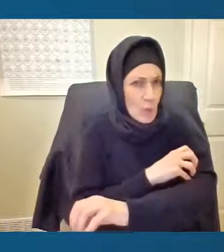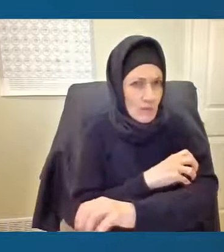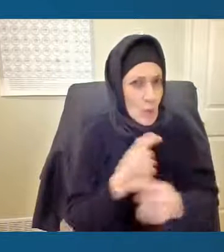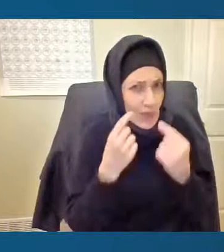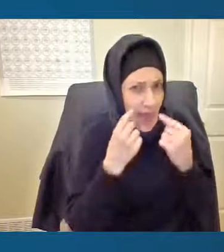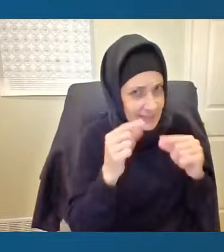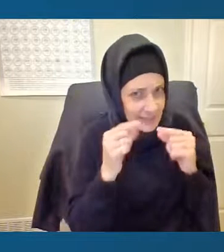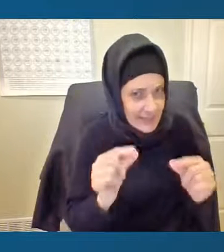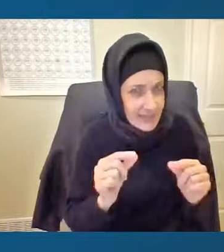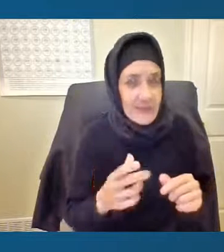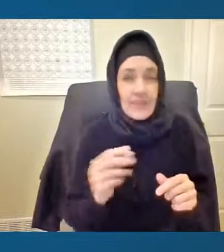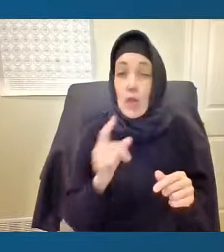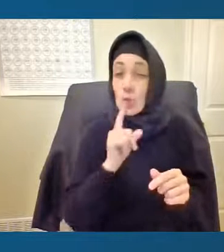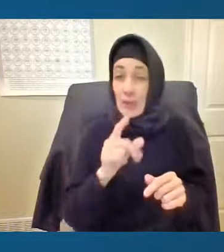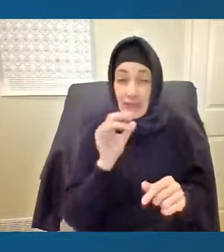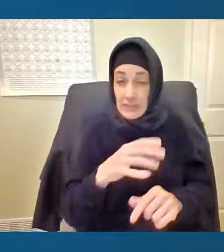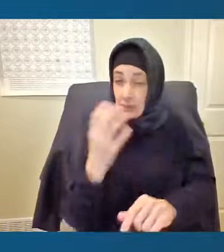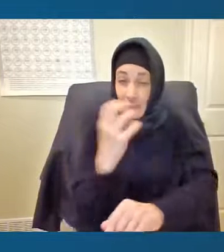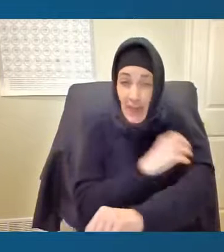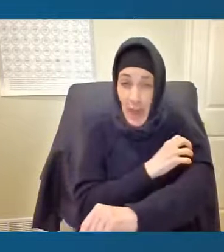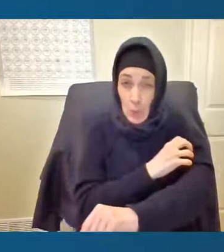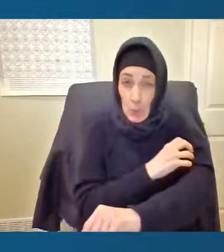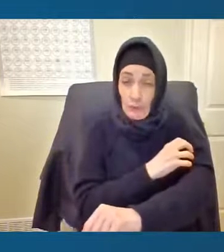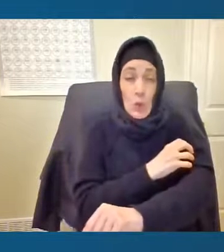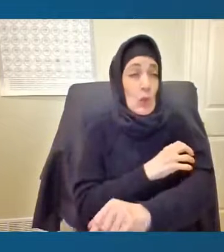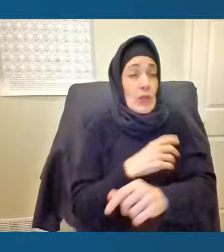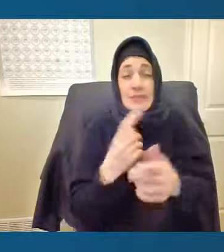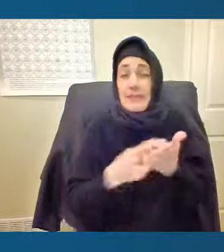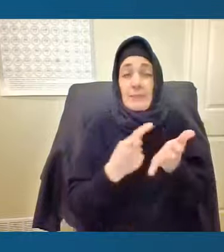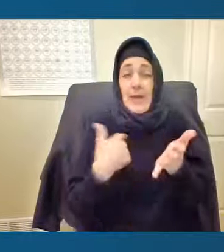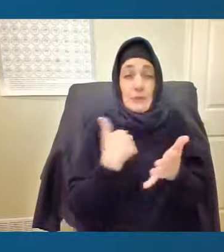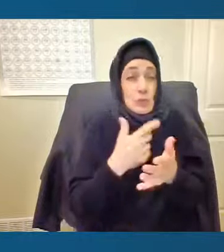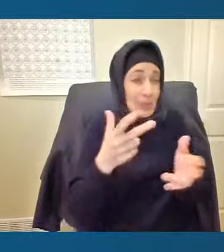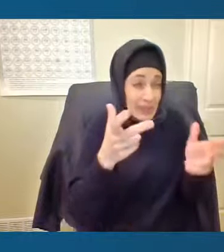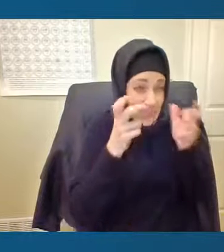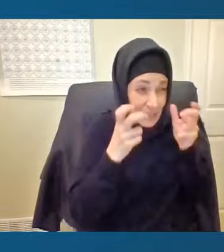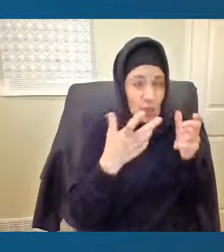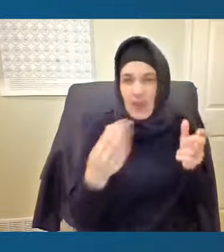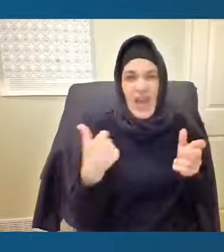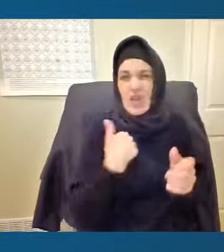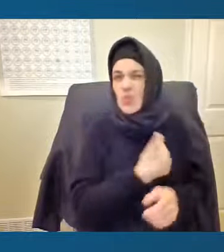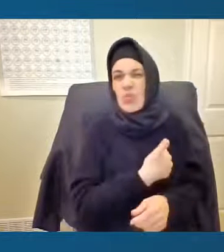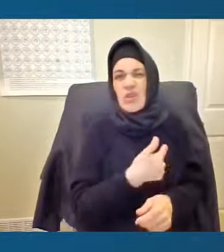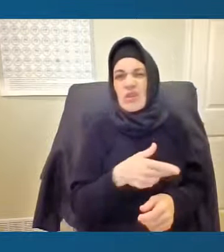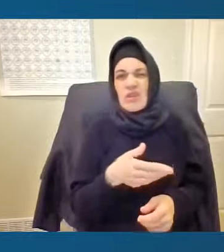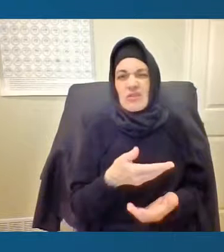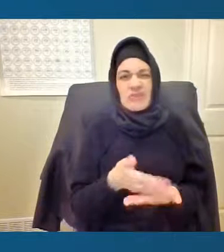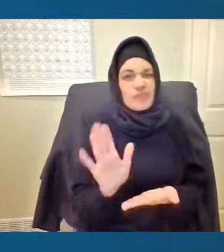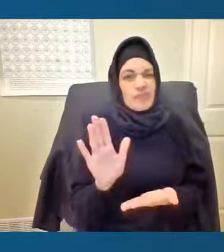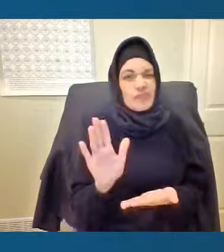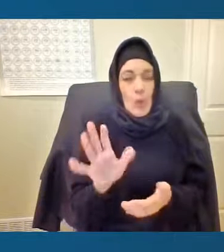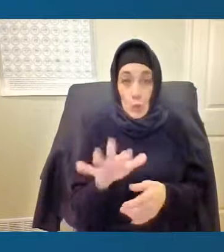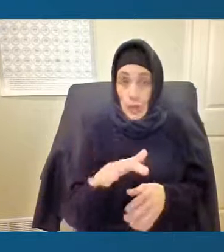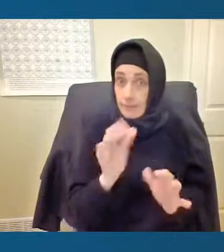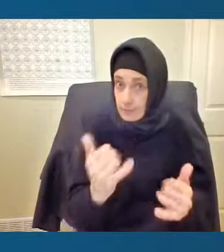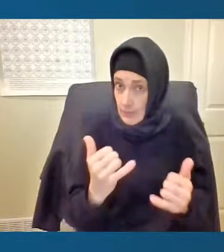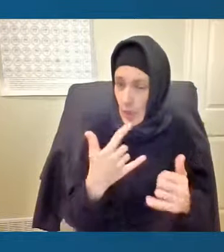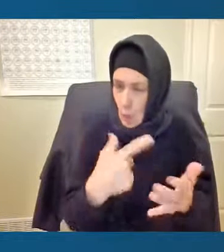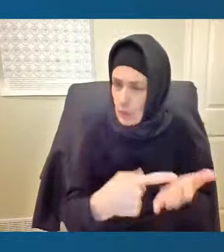so powerful, we sometimes like brush them aside. I want to talk about this hadith. Rasul Sallallahu Alaihi Wasallam, he said,